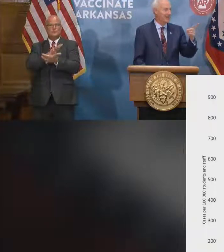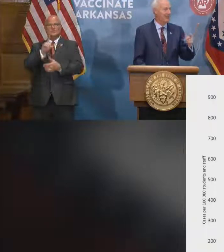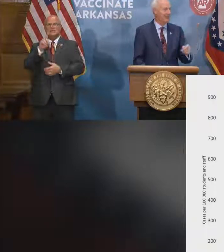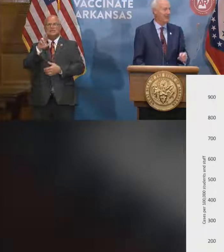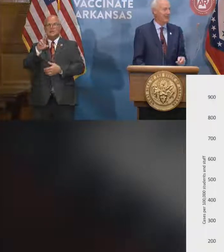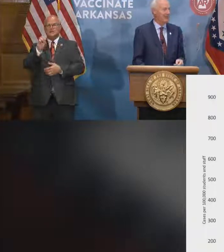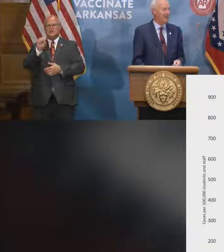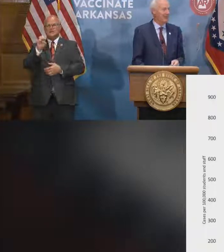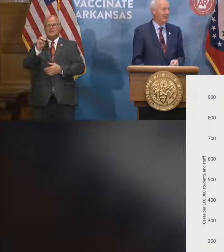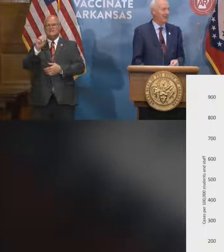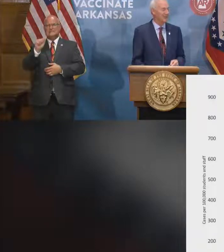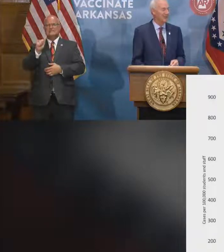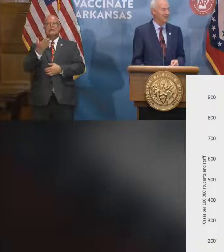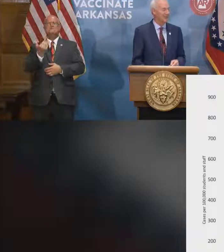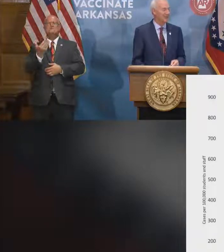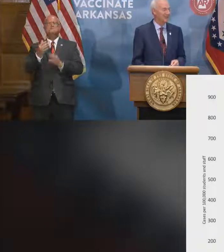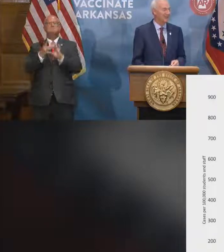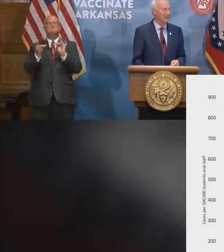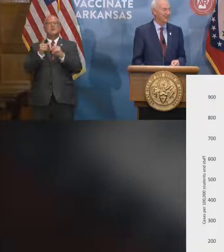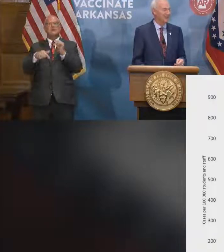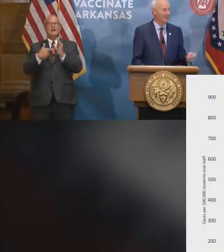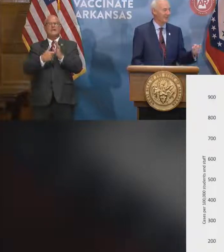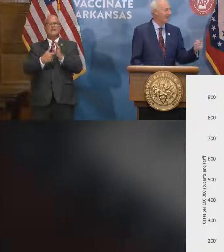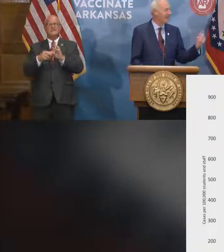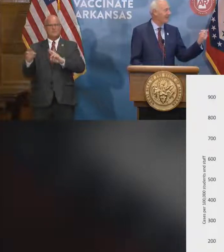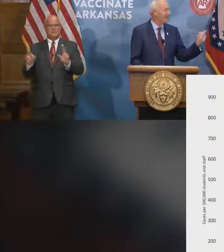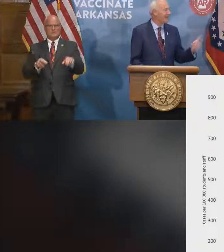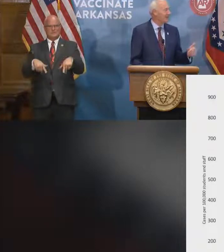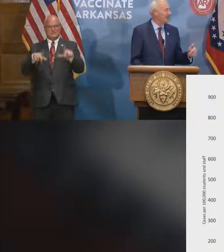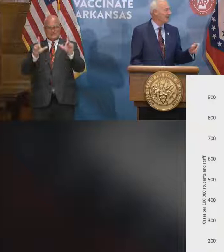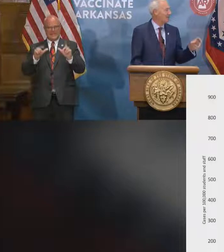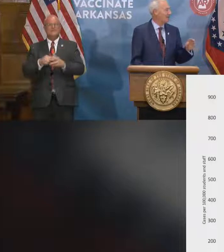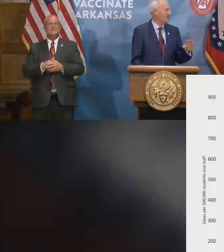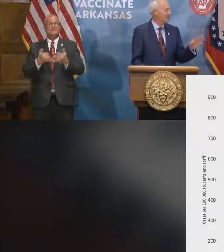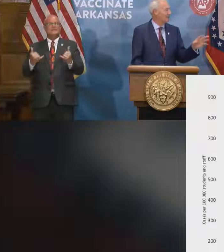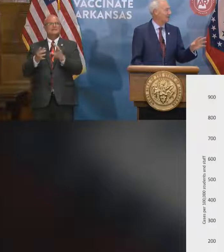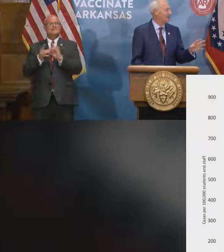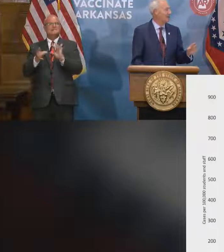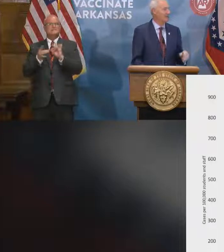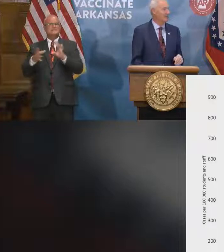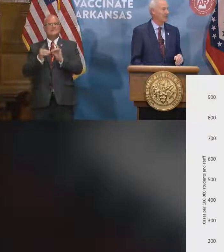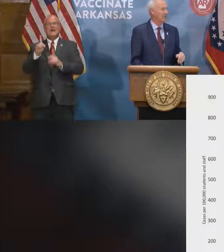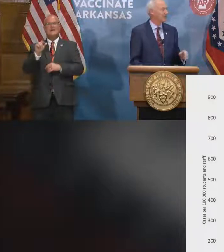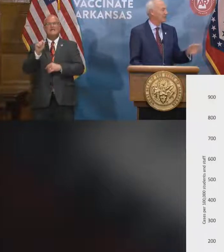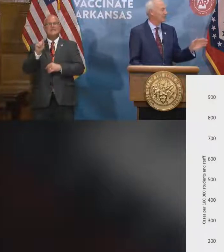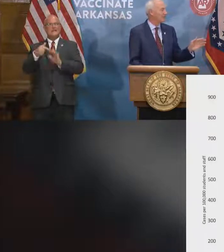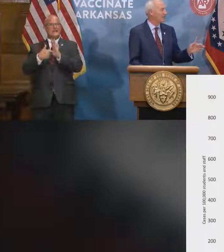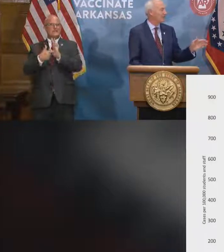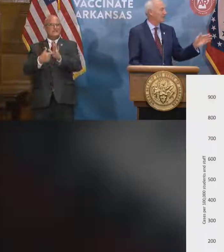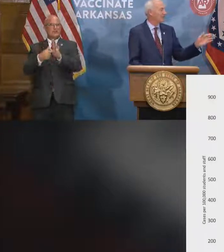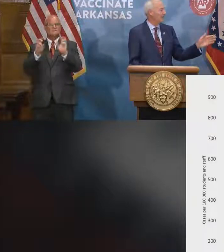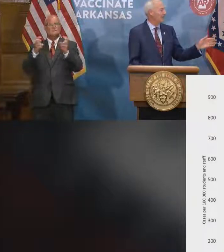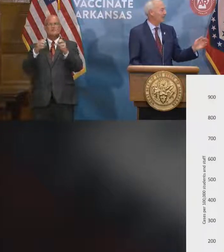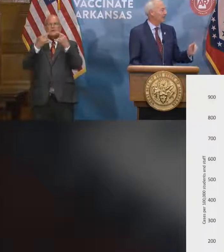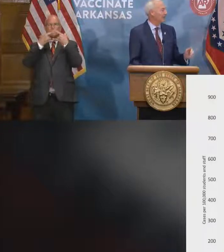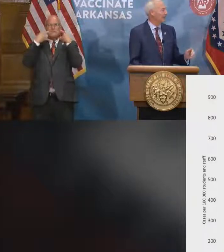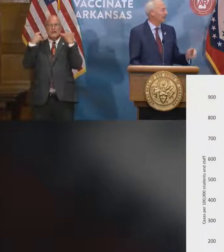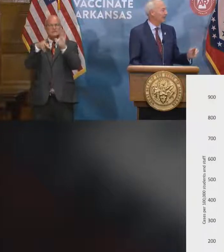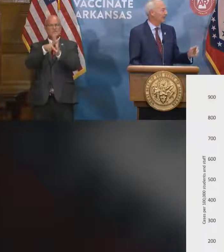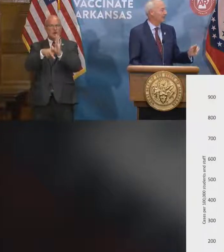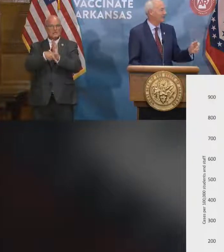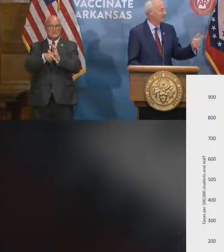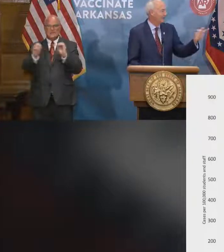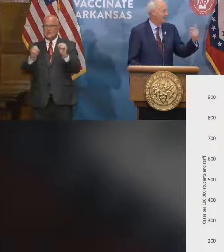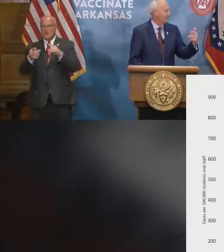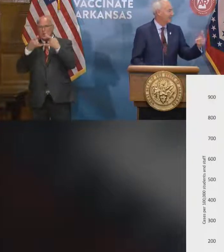Sima, I think I will let you come up here and talk about this. You prepared this slide. Talk about what the data shows in terms of mask policy and no